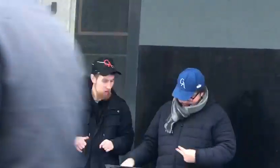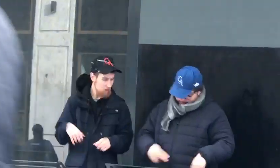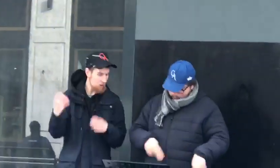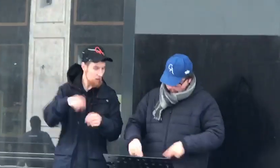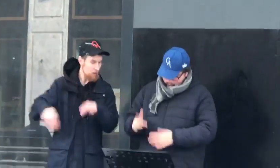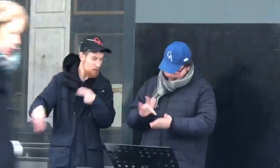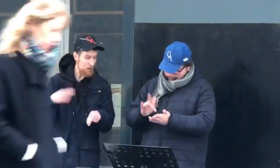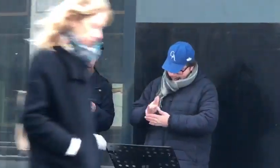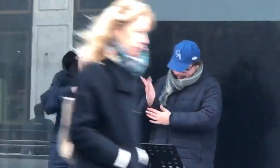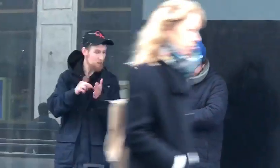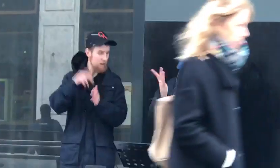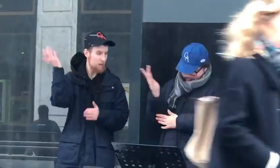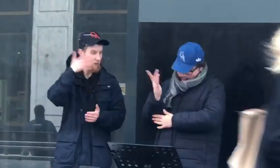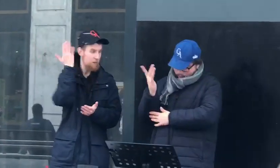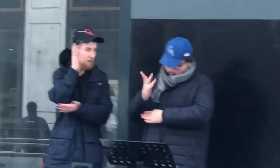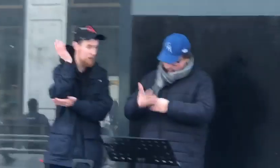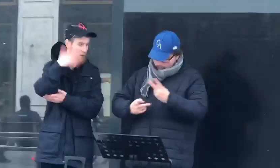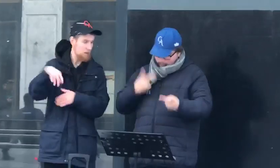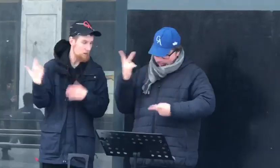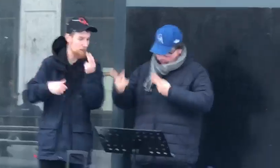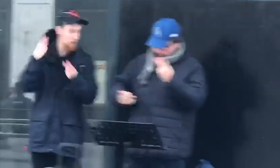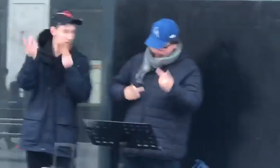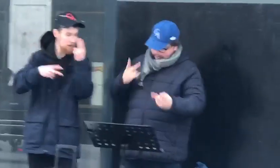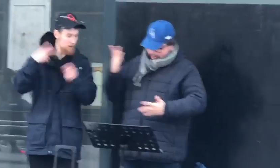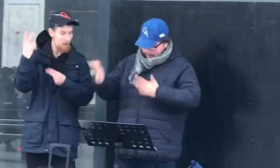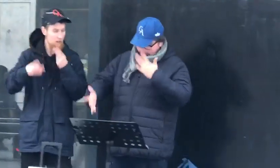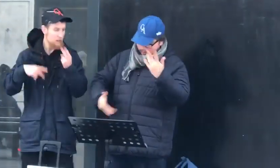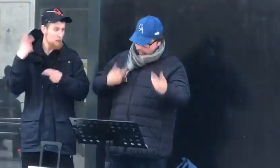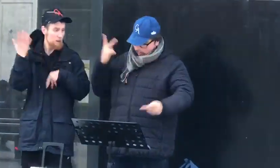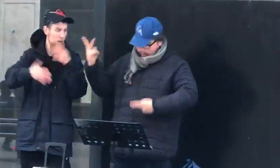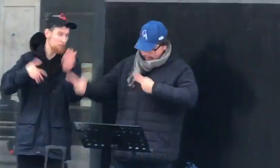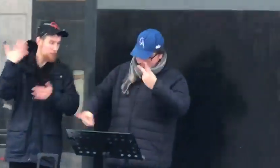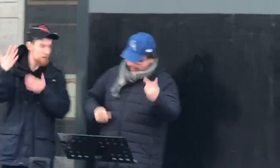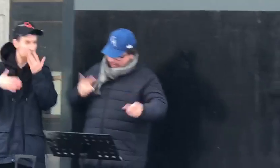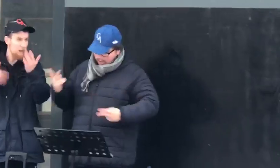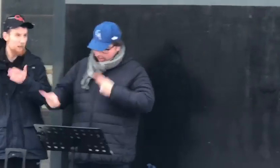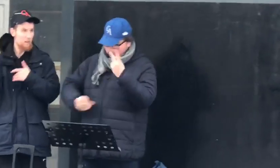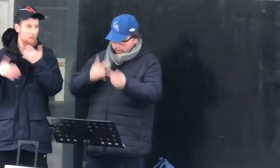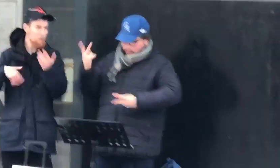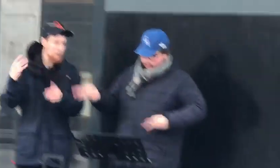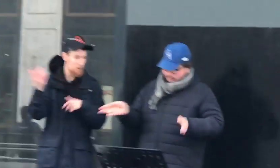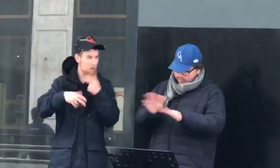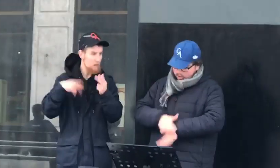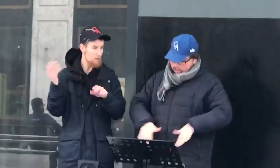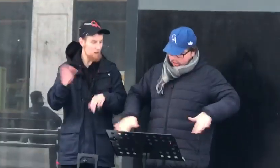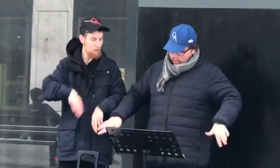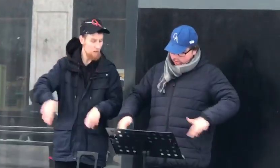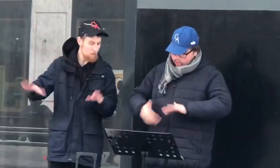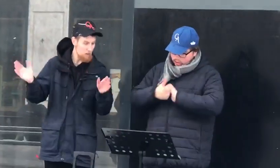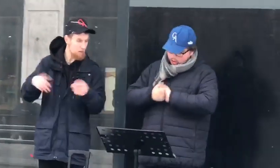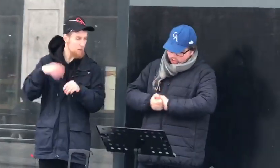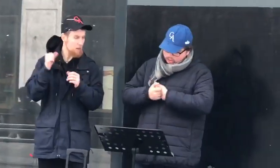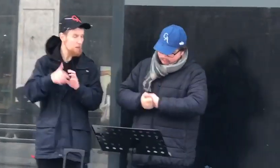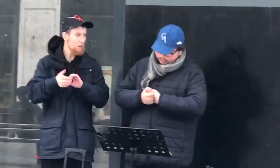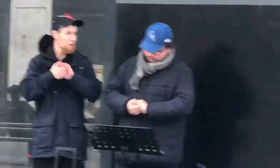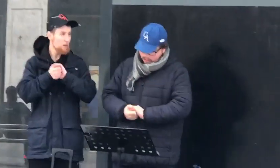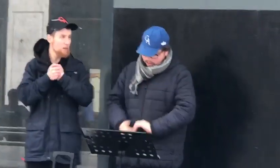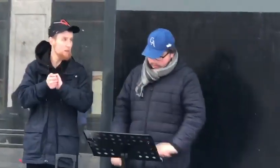Dancing on a hood in the middle of the woods of an old Mustang, where we sang songs with all our childhood